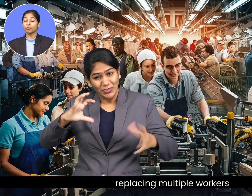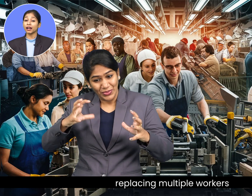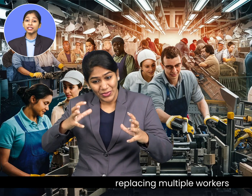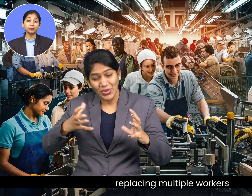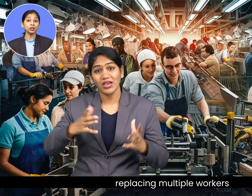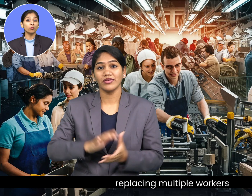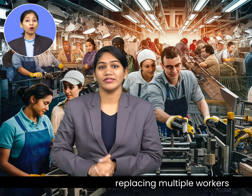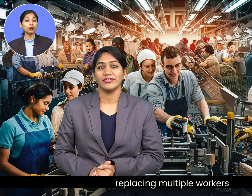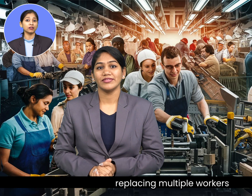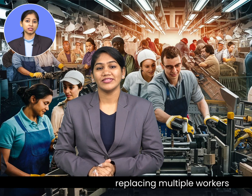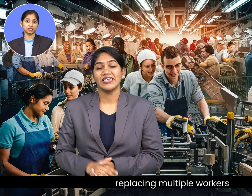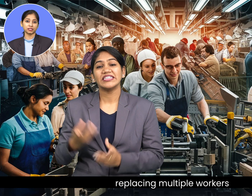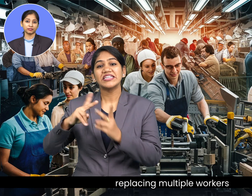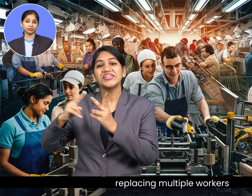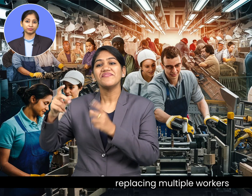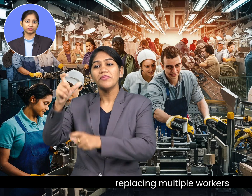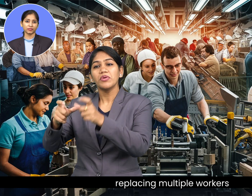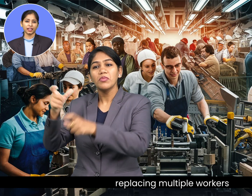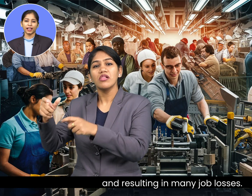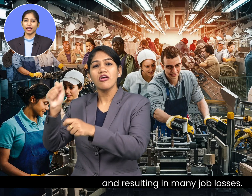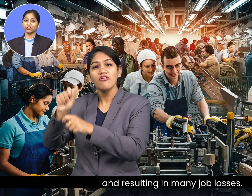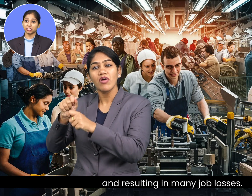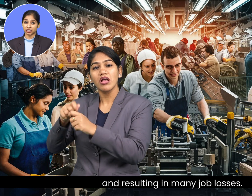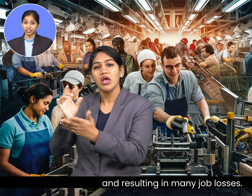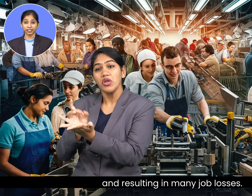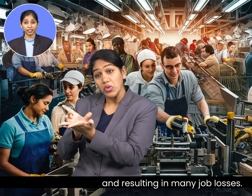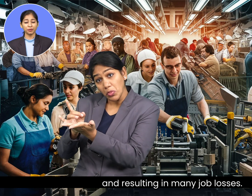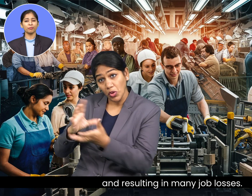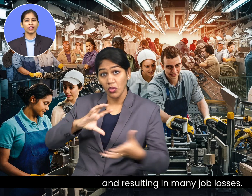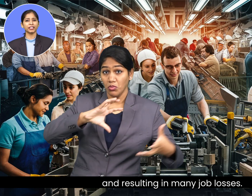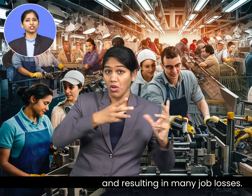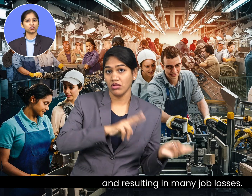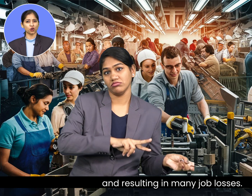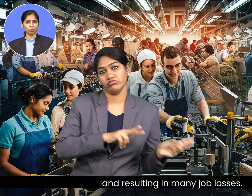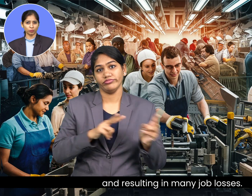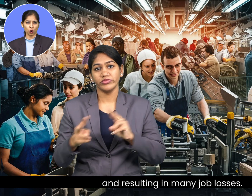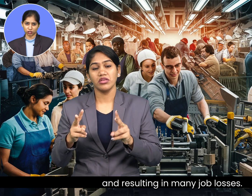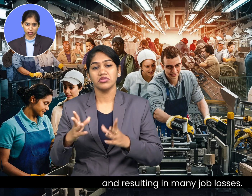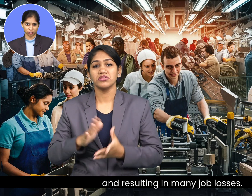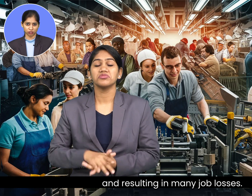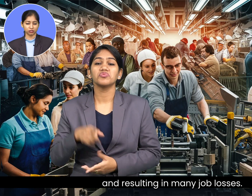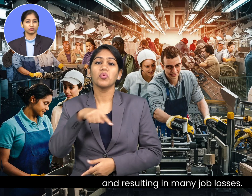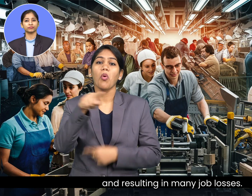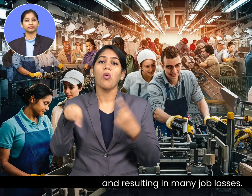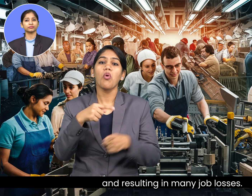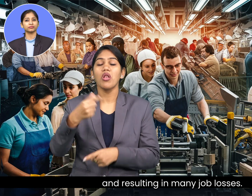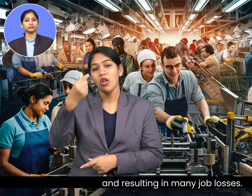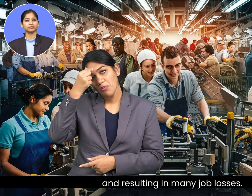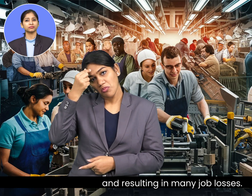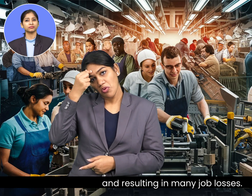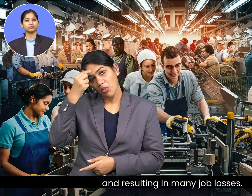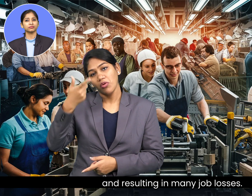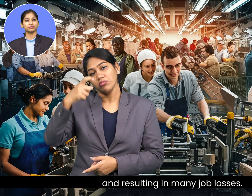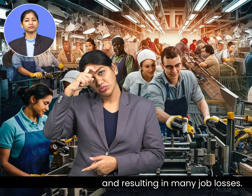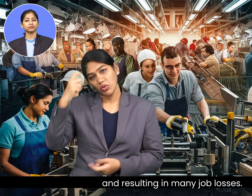replacing multiple workers and resulting in many job losses.